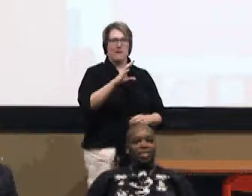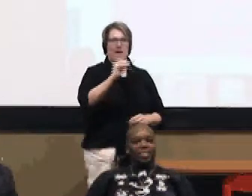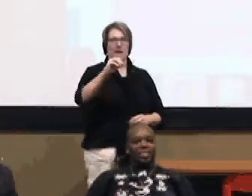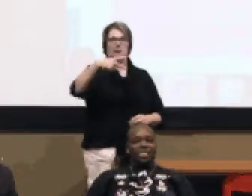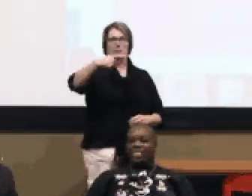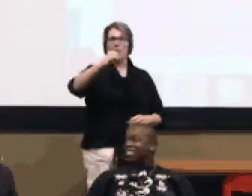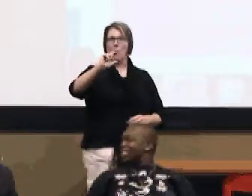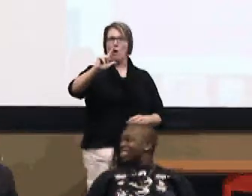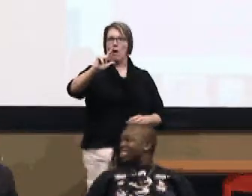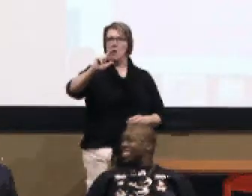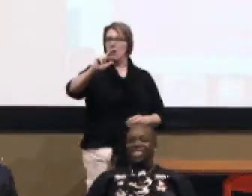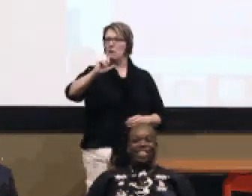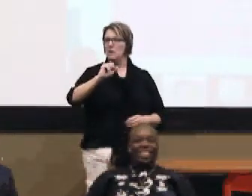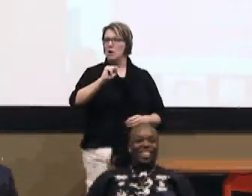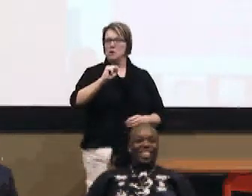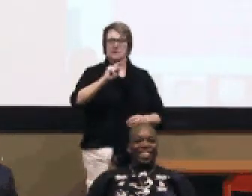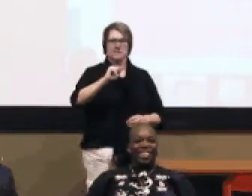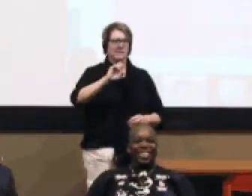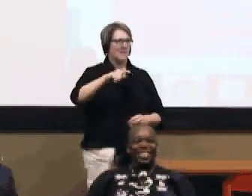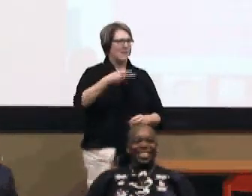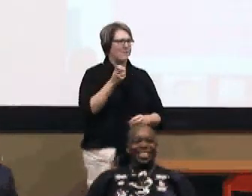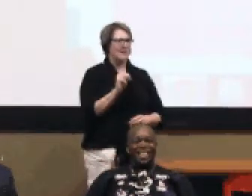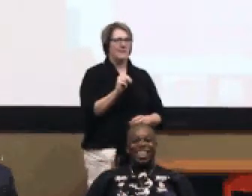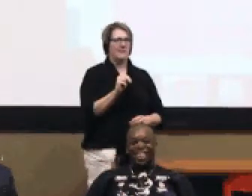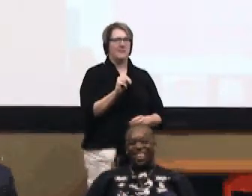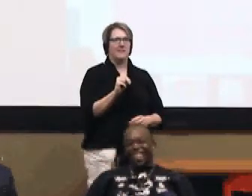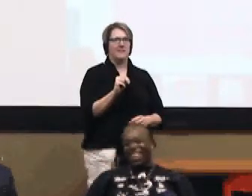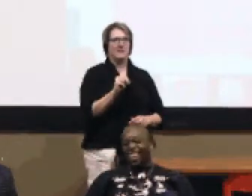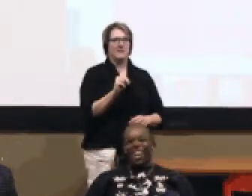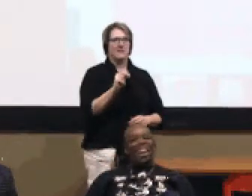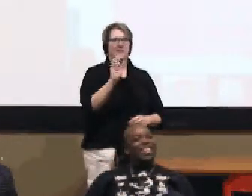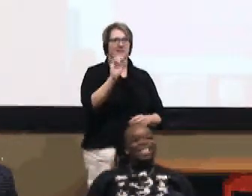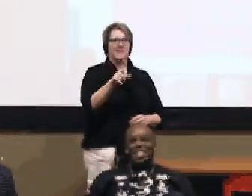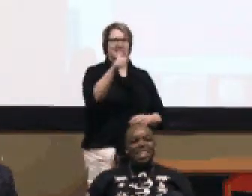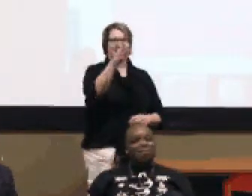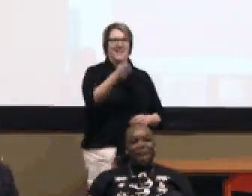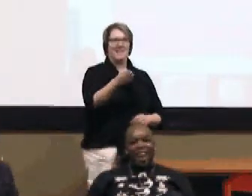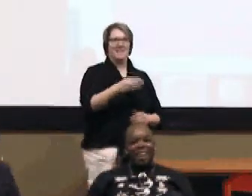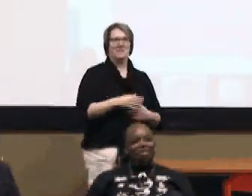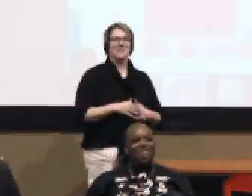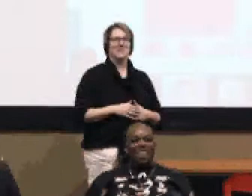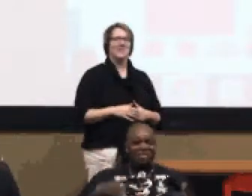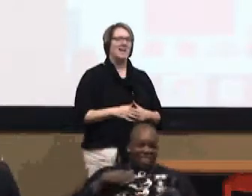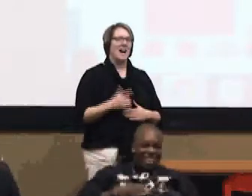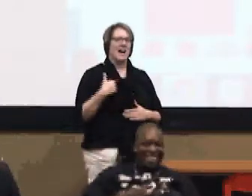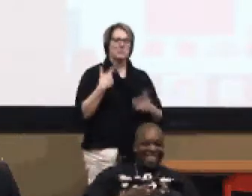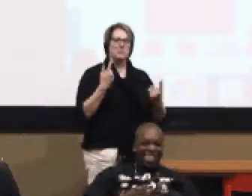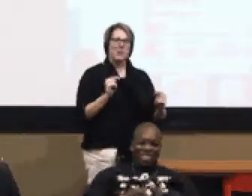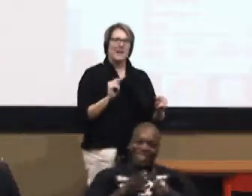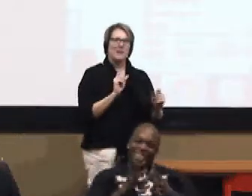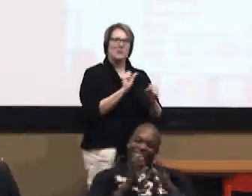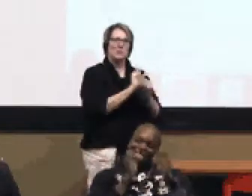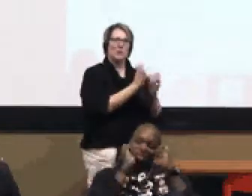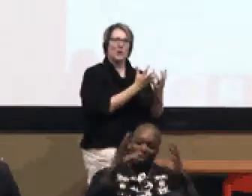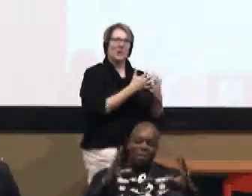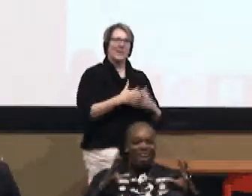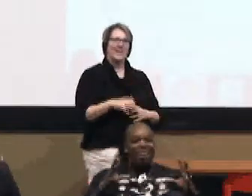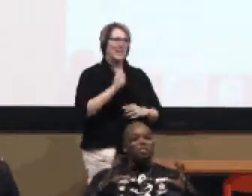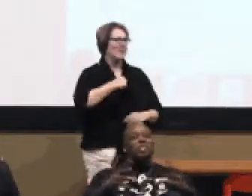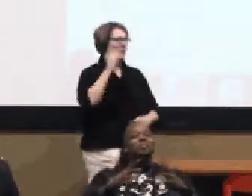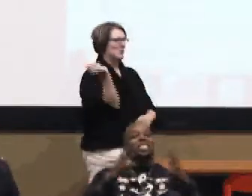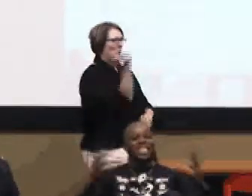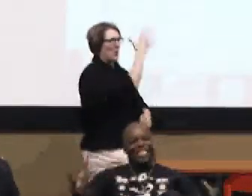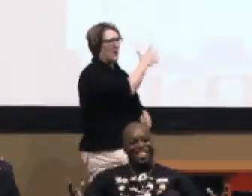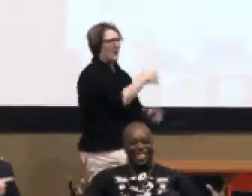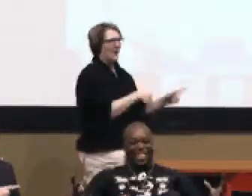at? Stefan, is it you? Shit, man, I'm trying to work it in. You can't just throw it